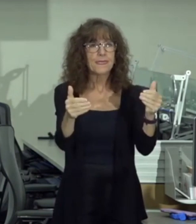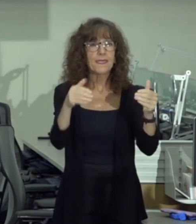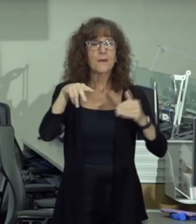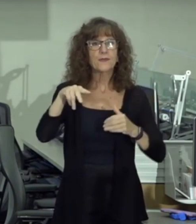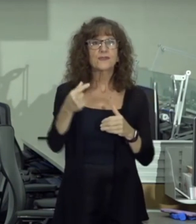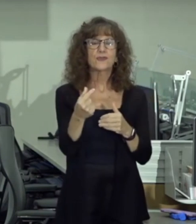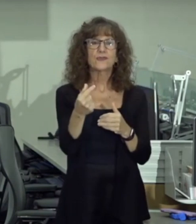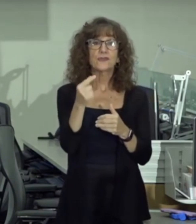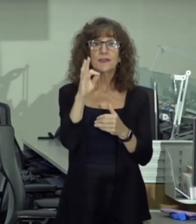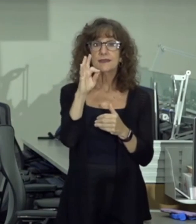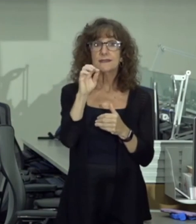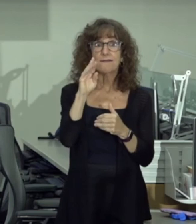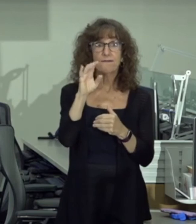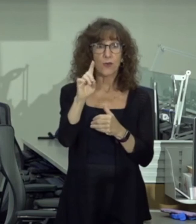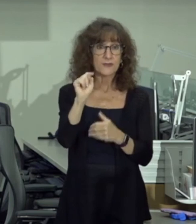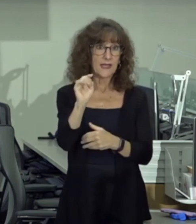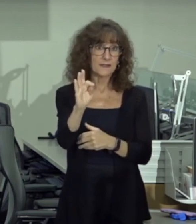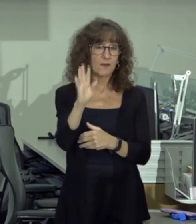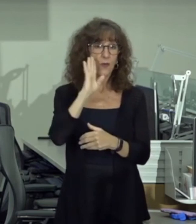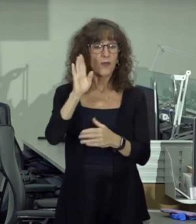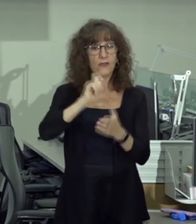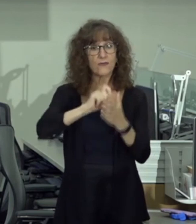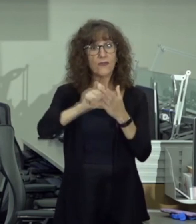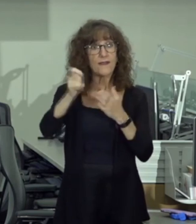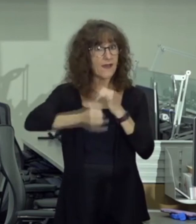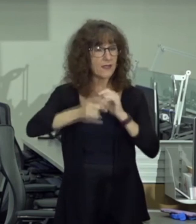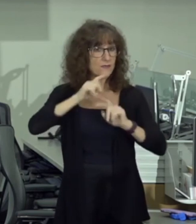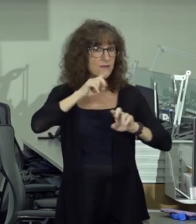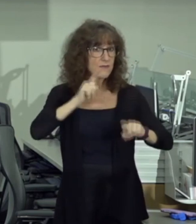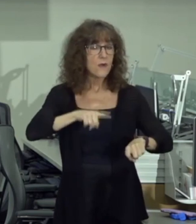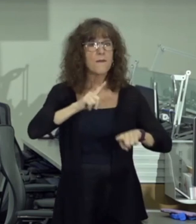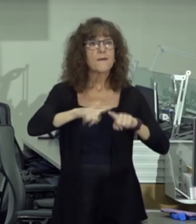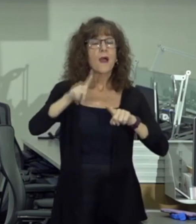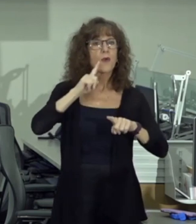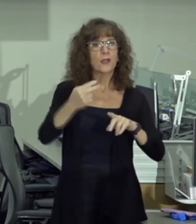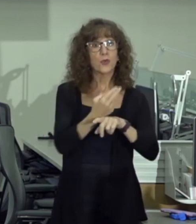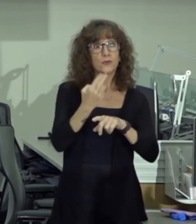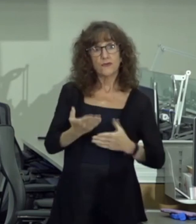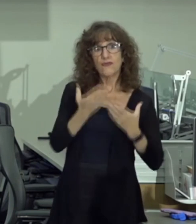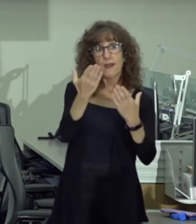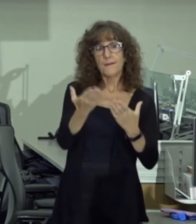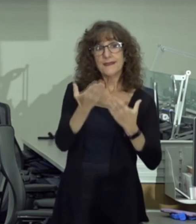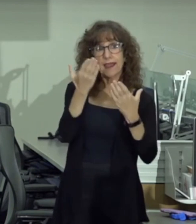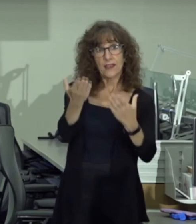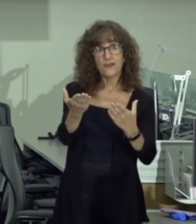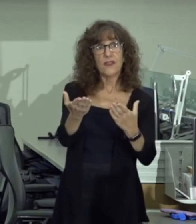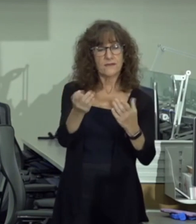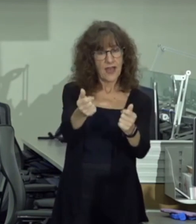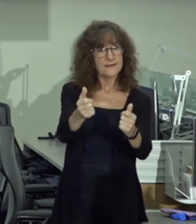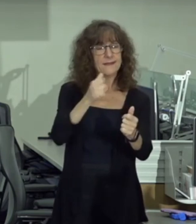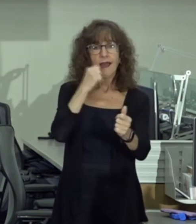Forward Task Force will generate a final report. However, we will implement the recommendations of the task force in real